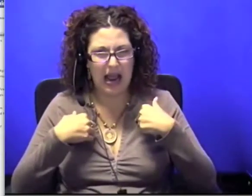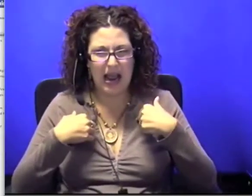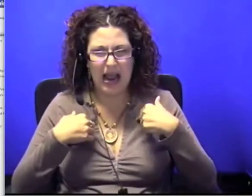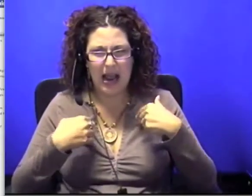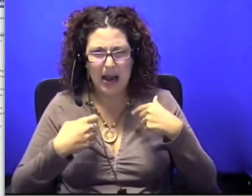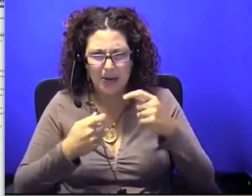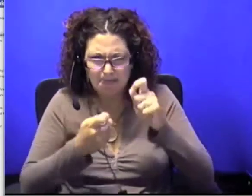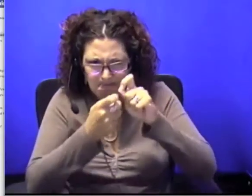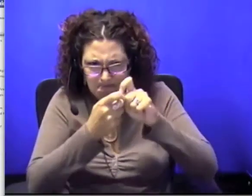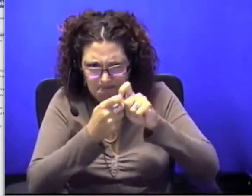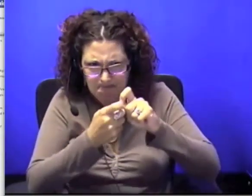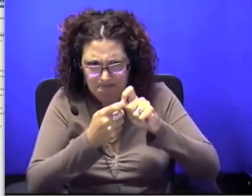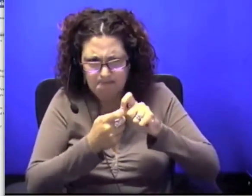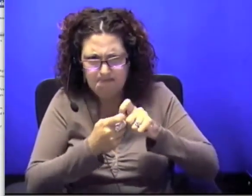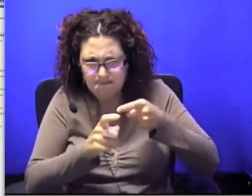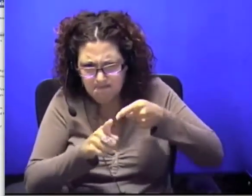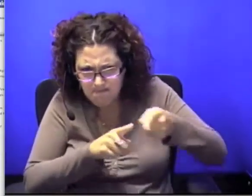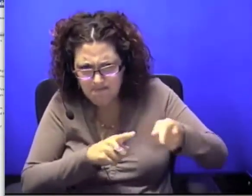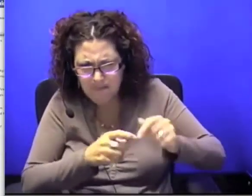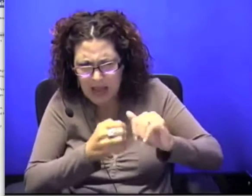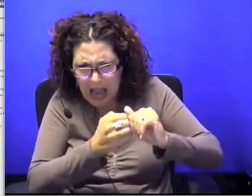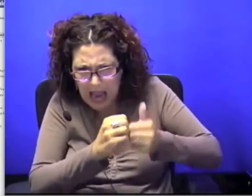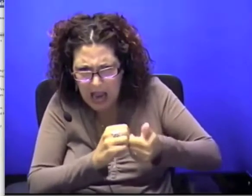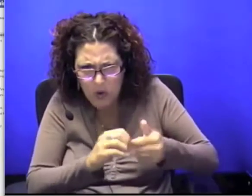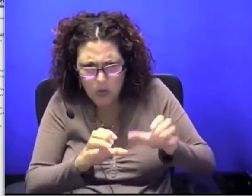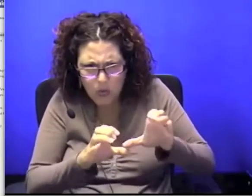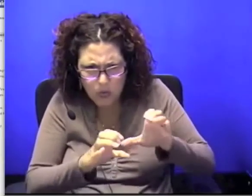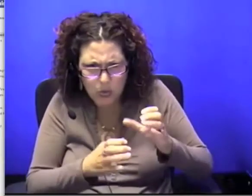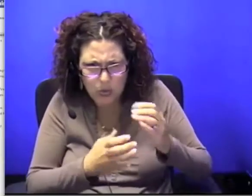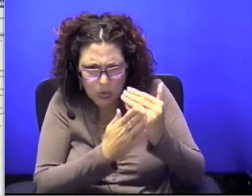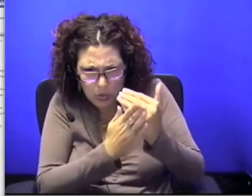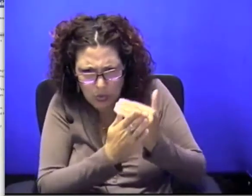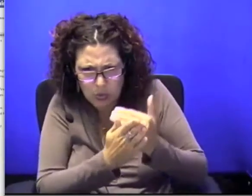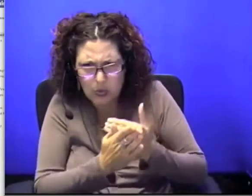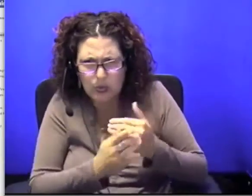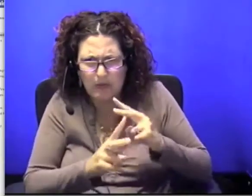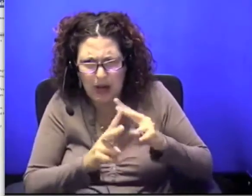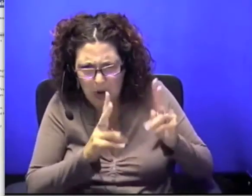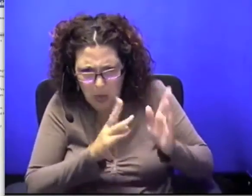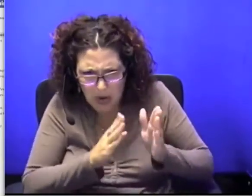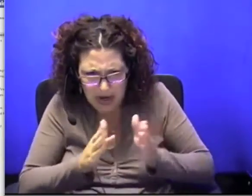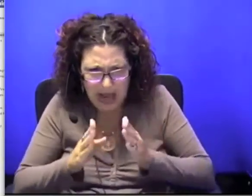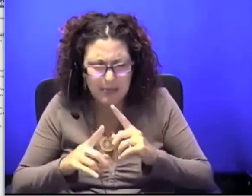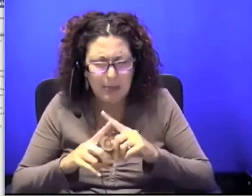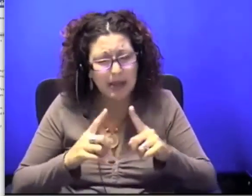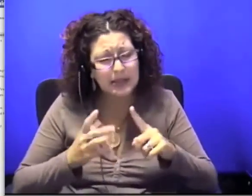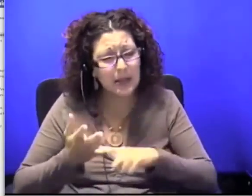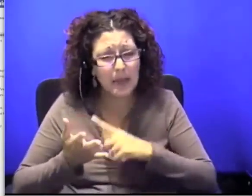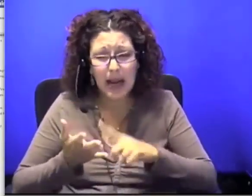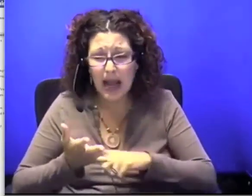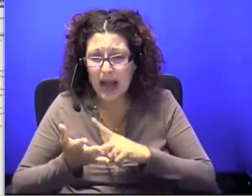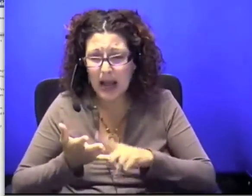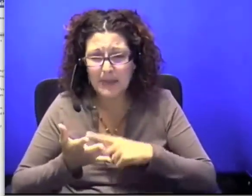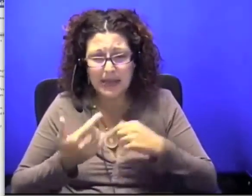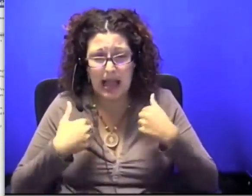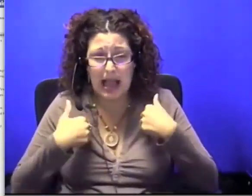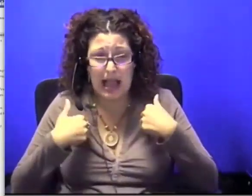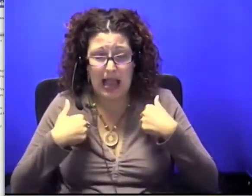I'm the pragmatic, details-oriented, how to do it kind of a thing. But as I've told you before, there have been times